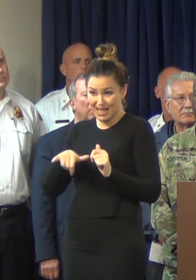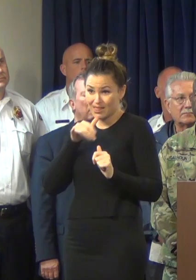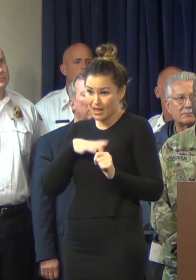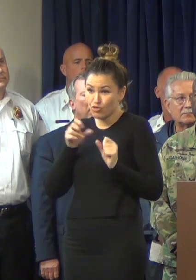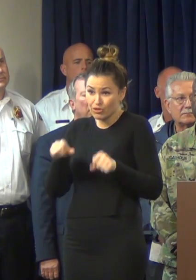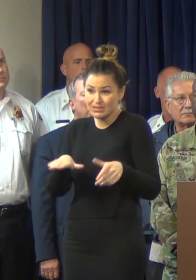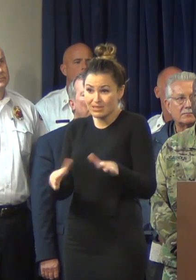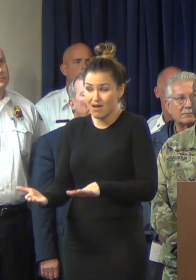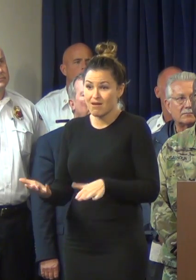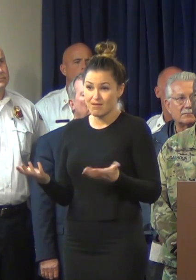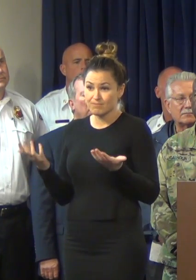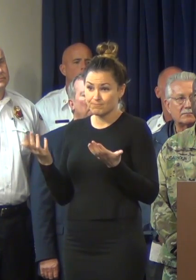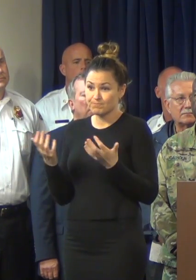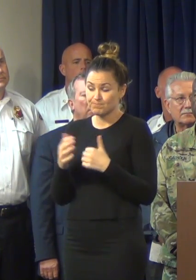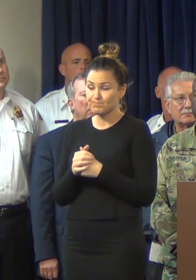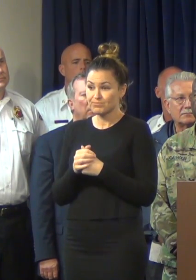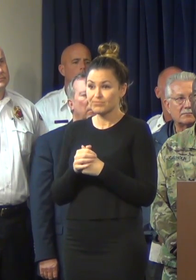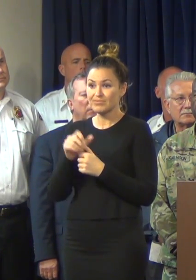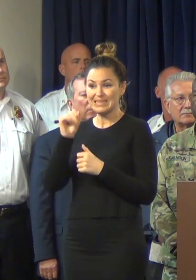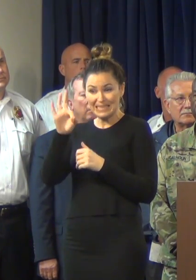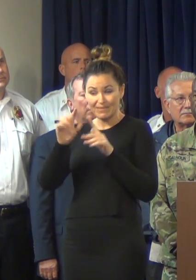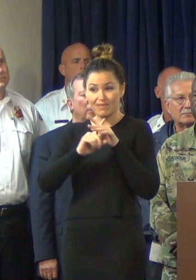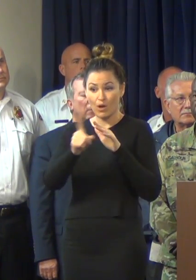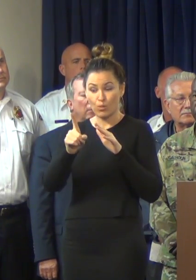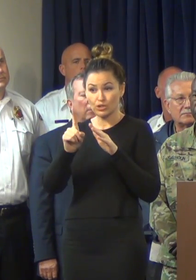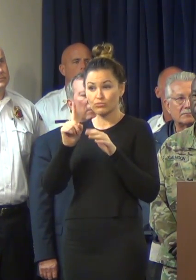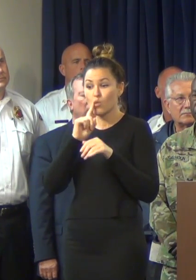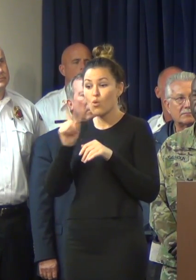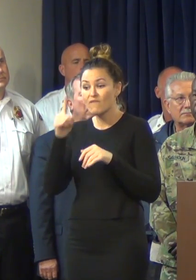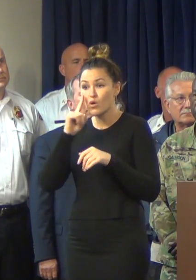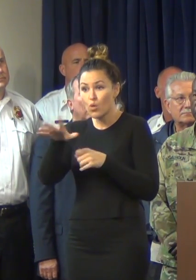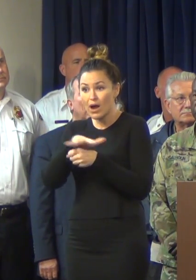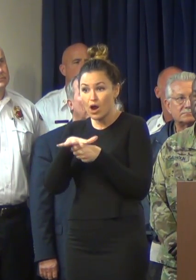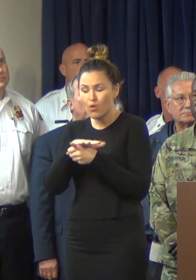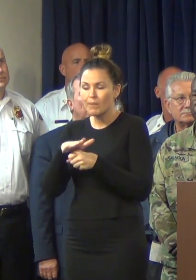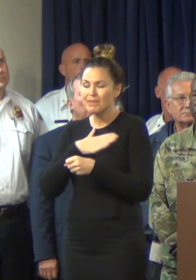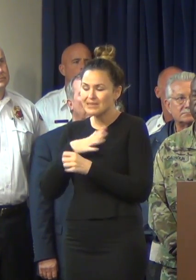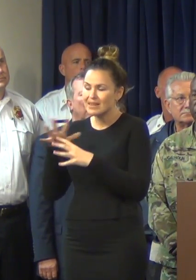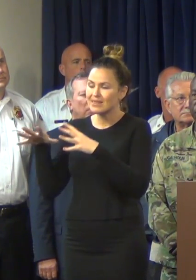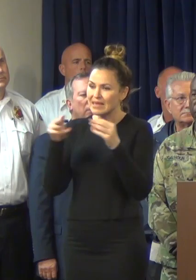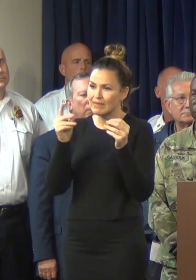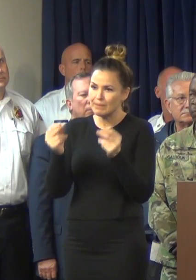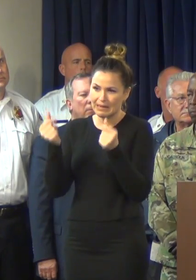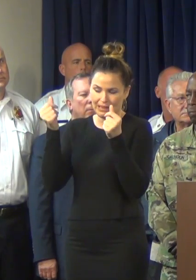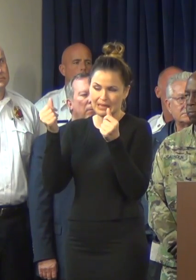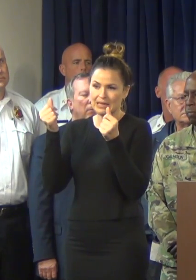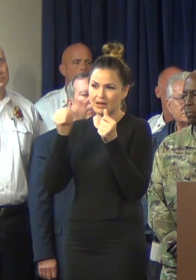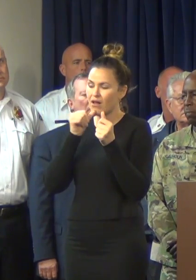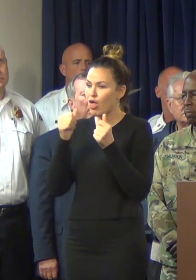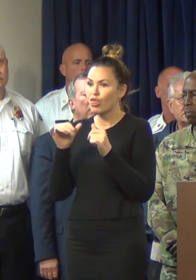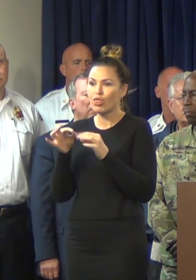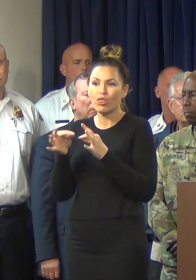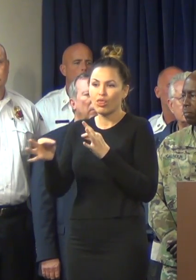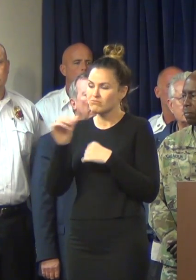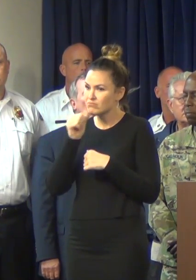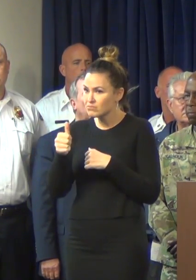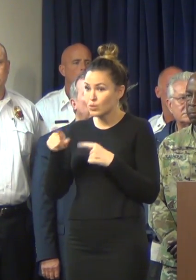survived. If an evacuation order is issued for your area, leave immediately. Once the